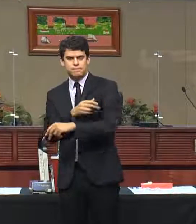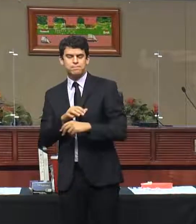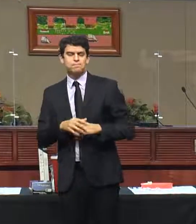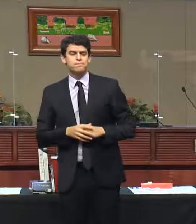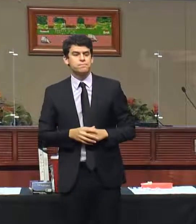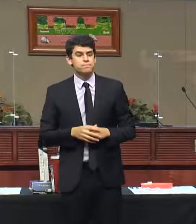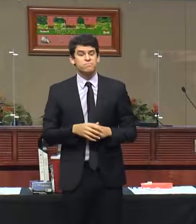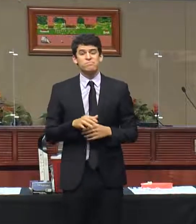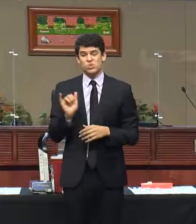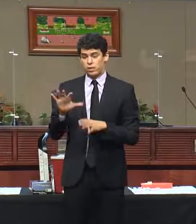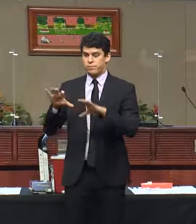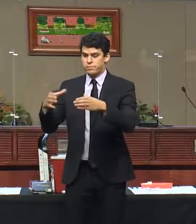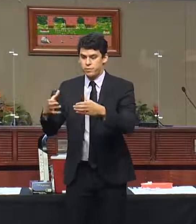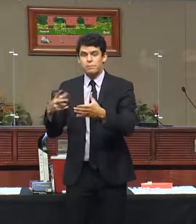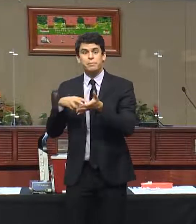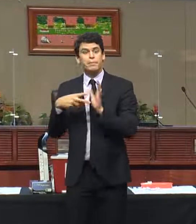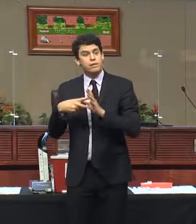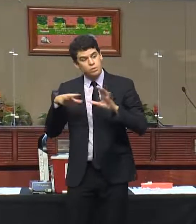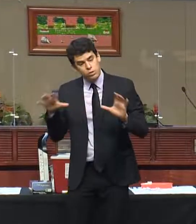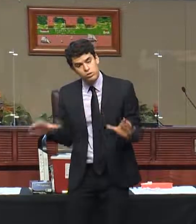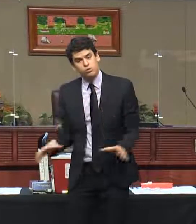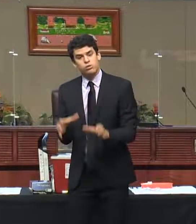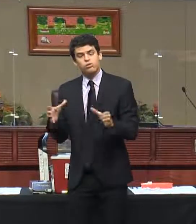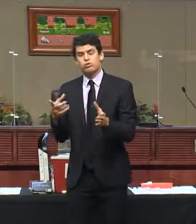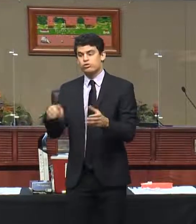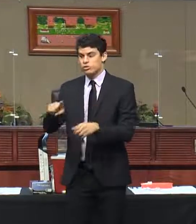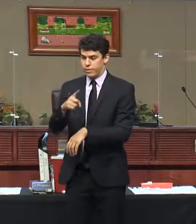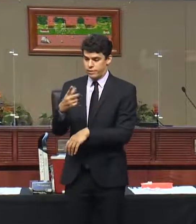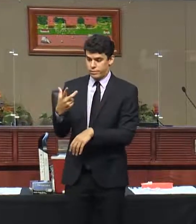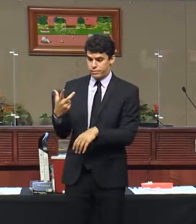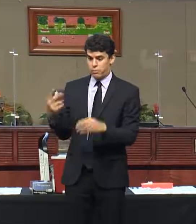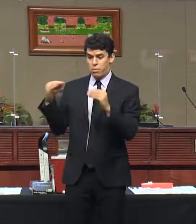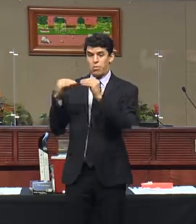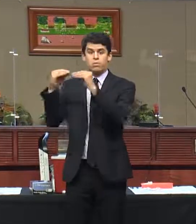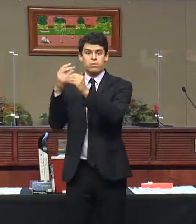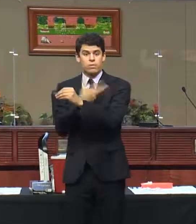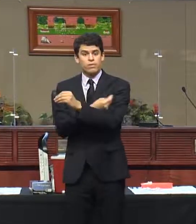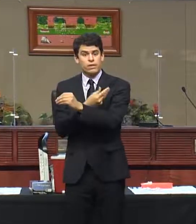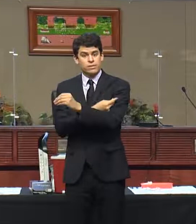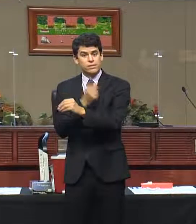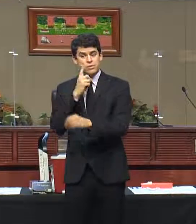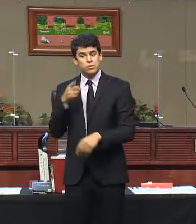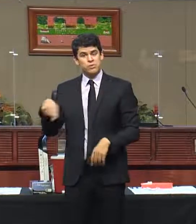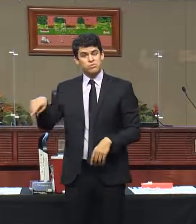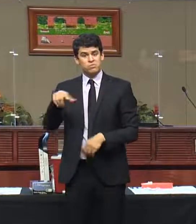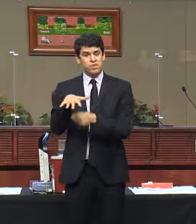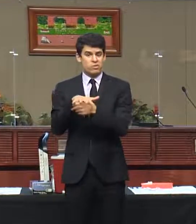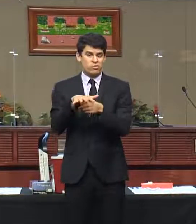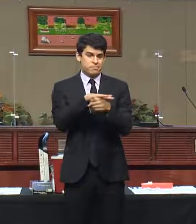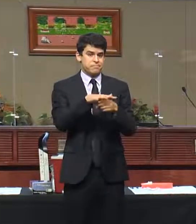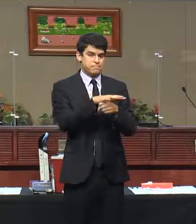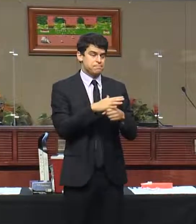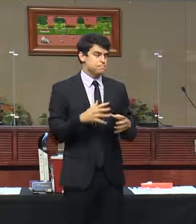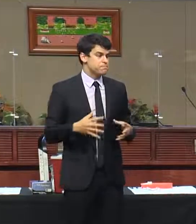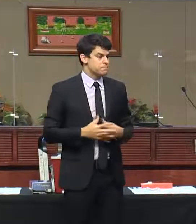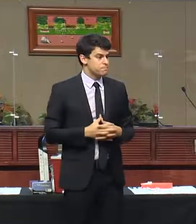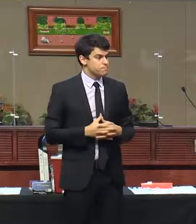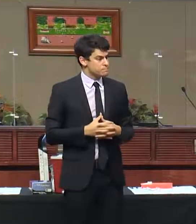encourage and improve the rate of vaccination within those demographics.